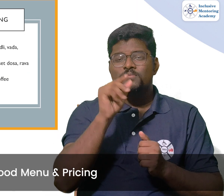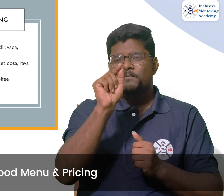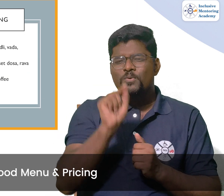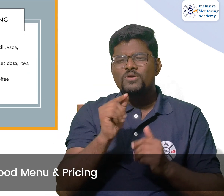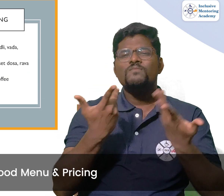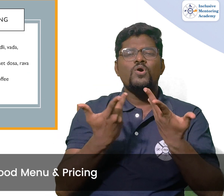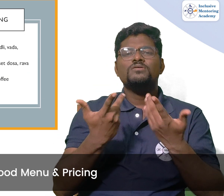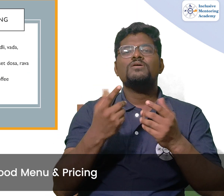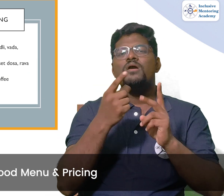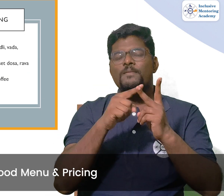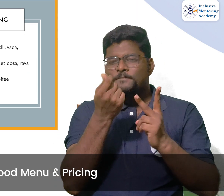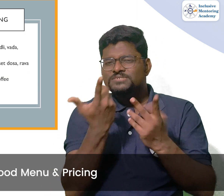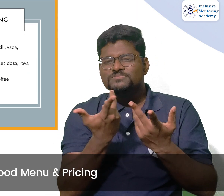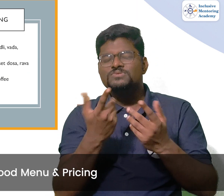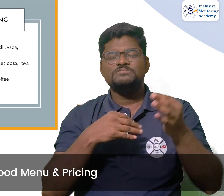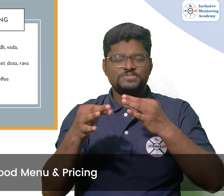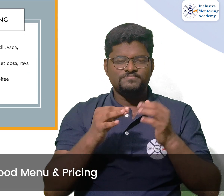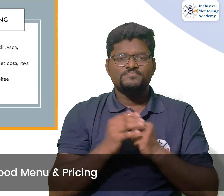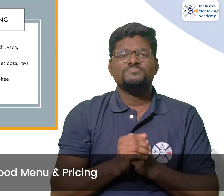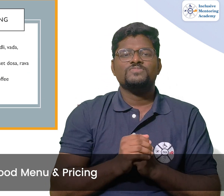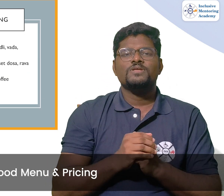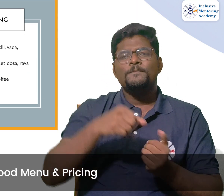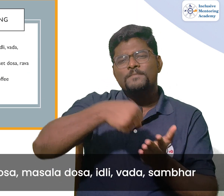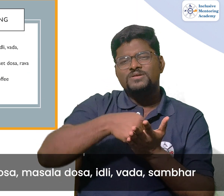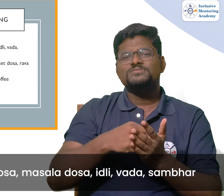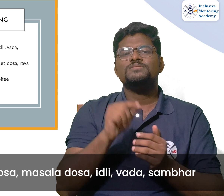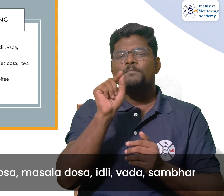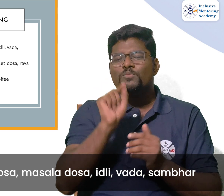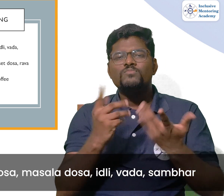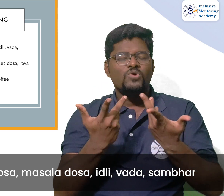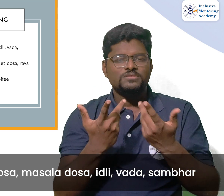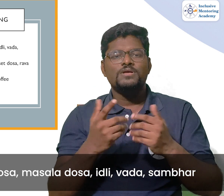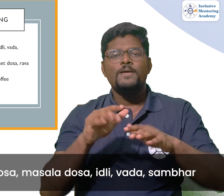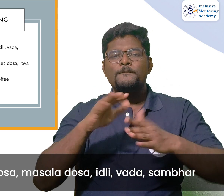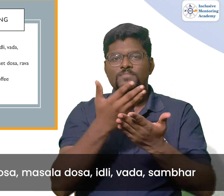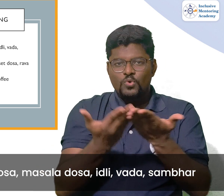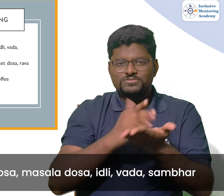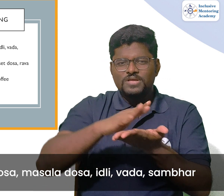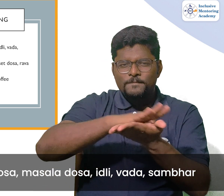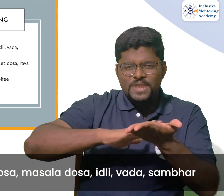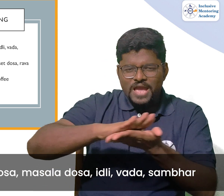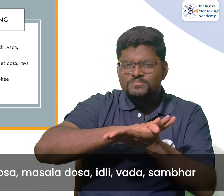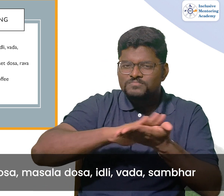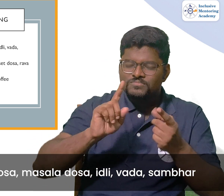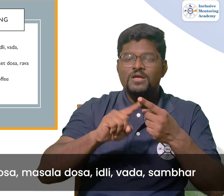Food menu and pricing. Basic menu. Plain